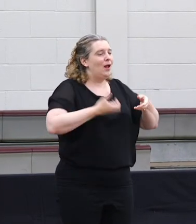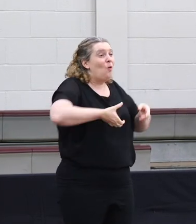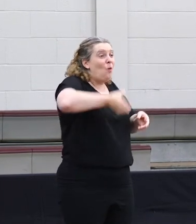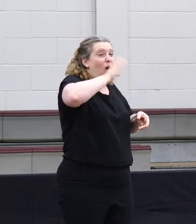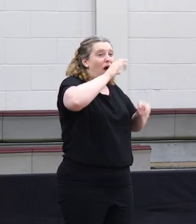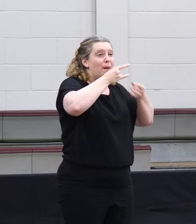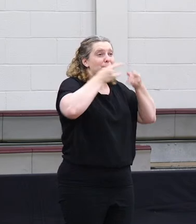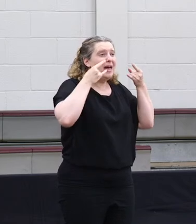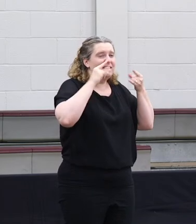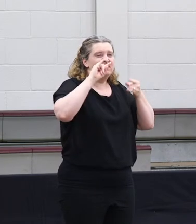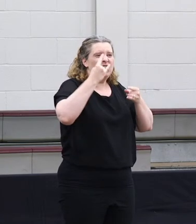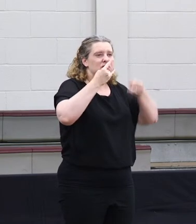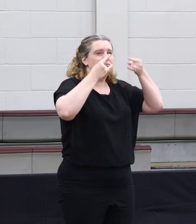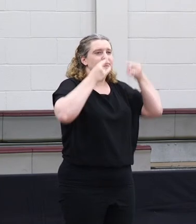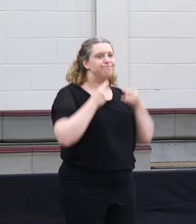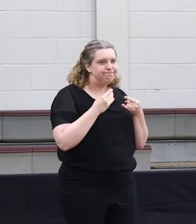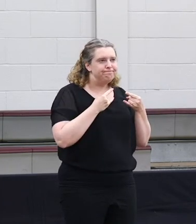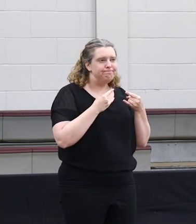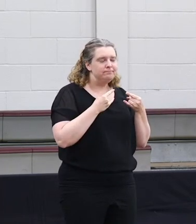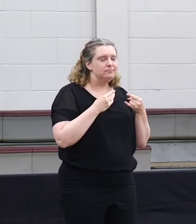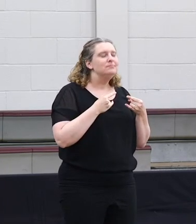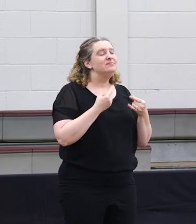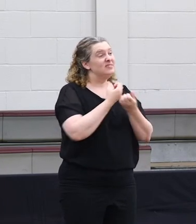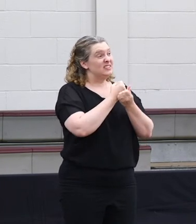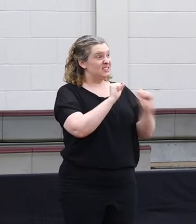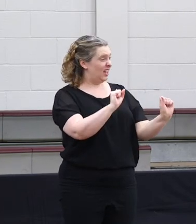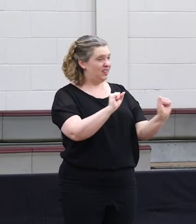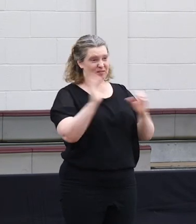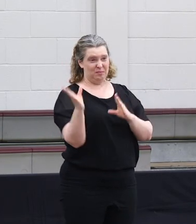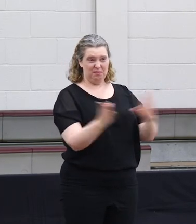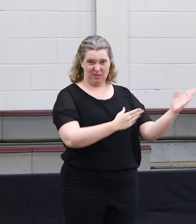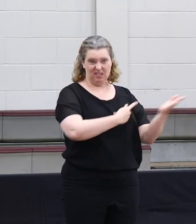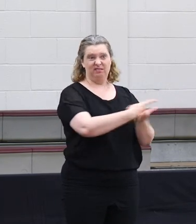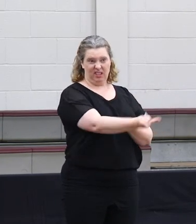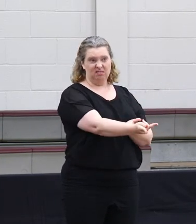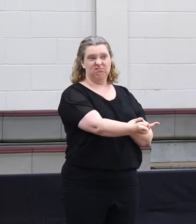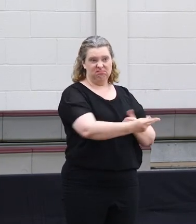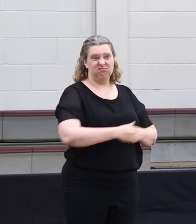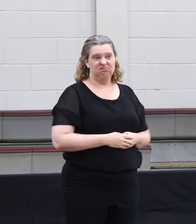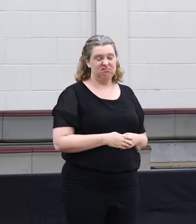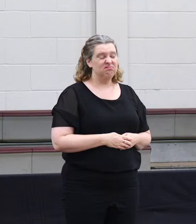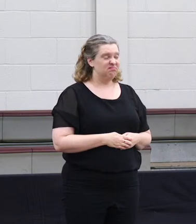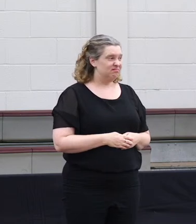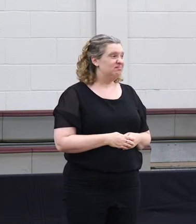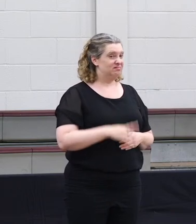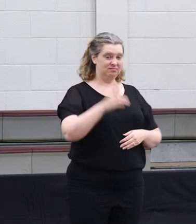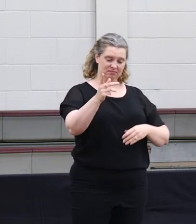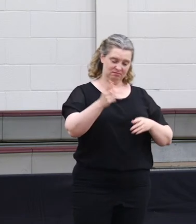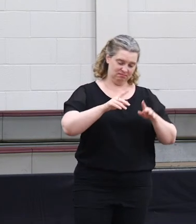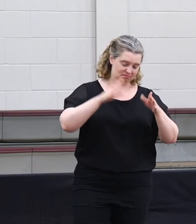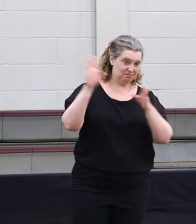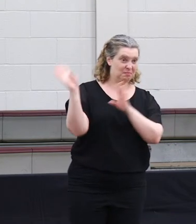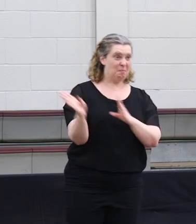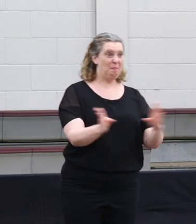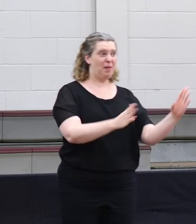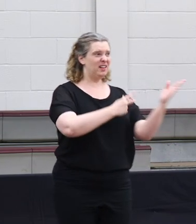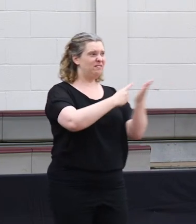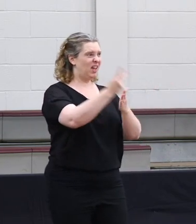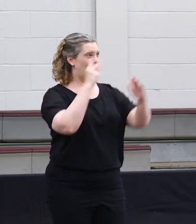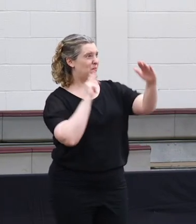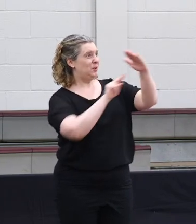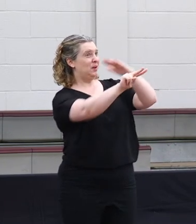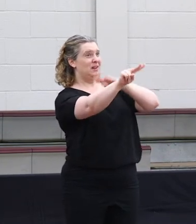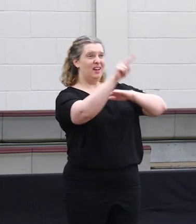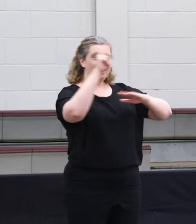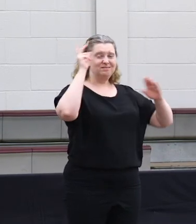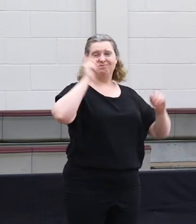without first pulling my mask down. Safe to say, plans fail. It's safe to say plans fail because rarely can we predict our